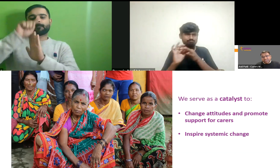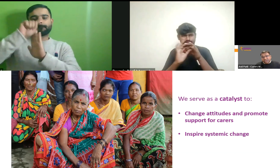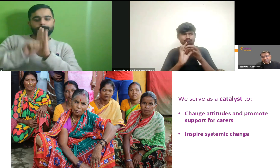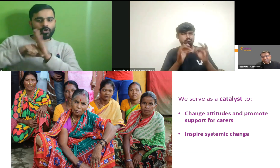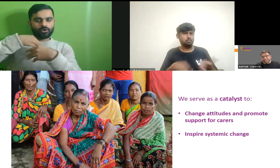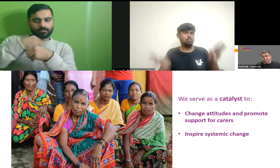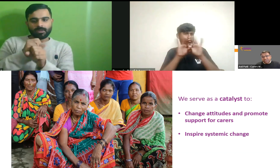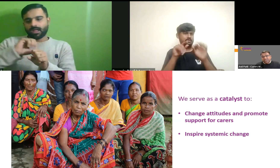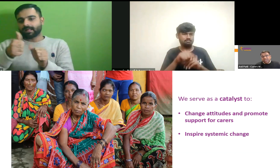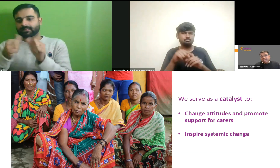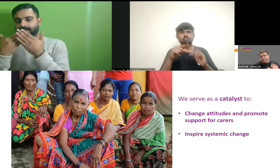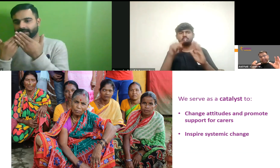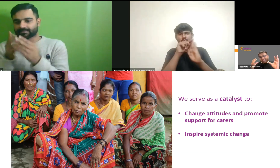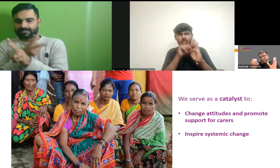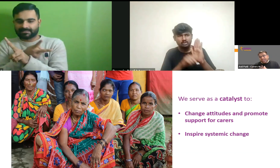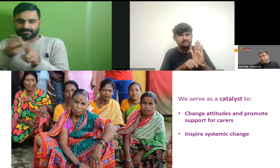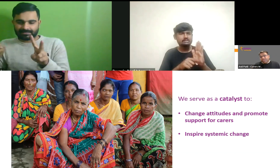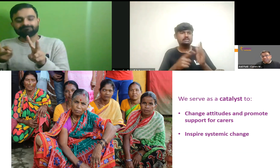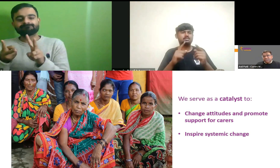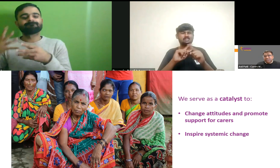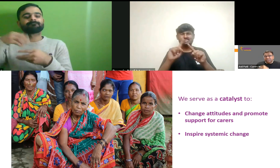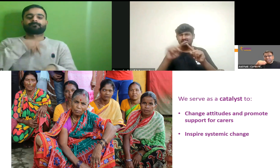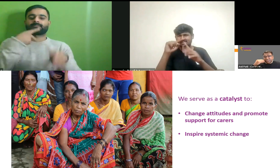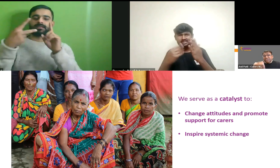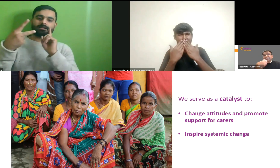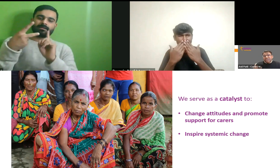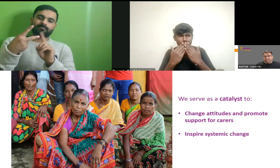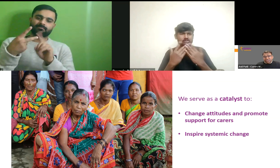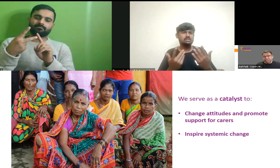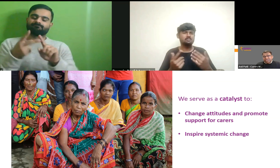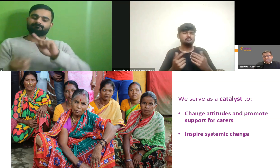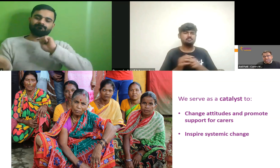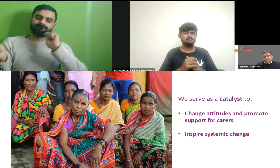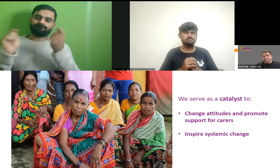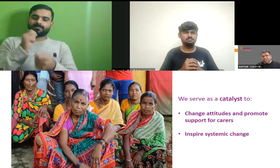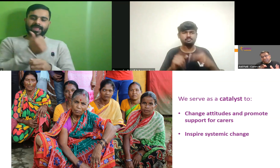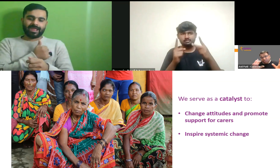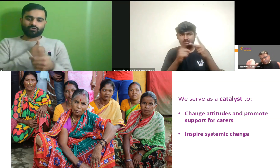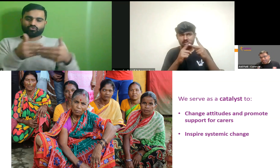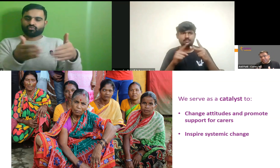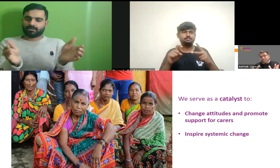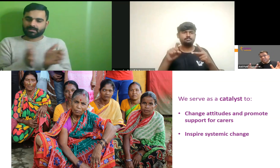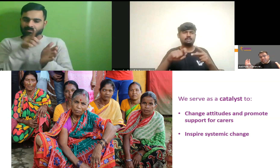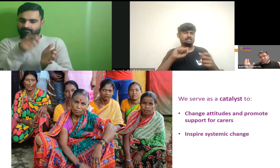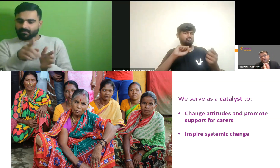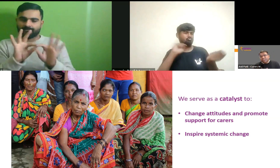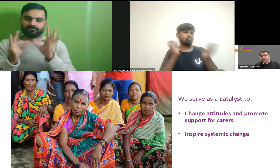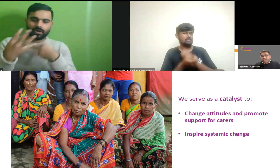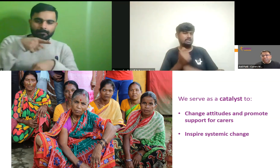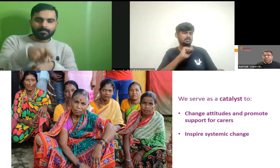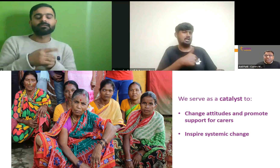and other academicians and all. And the second one is changing the attitudes in the community or families